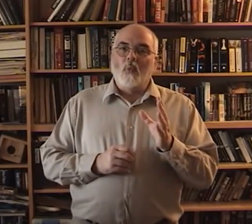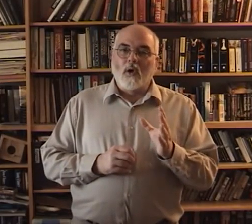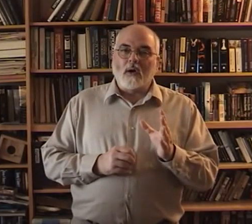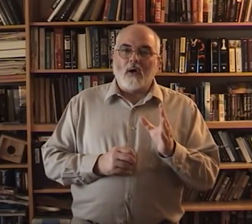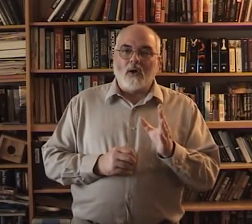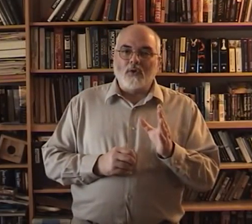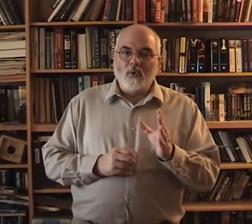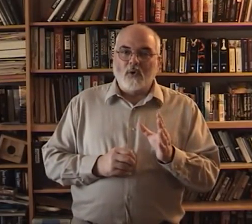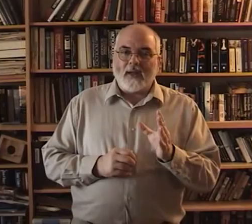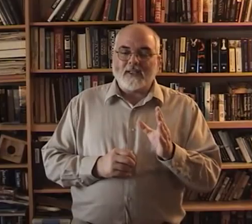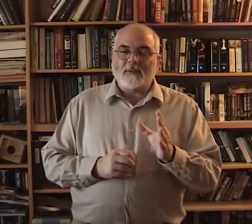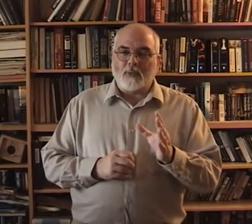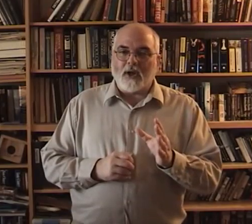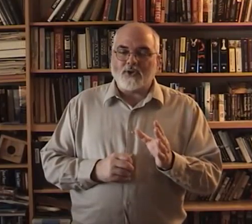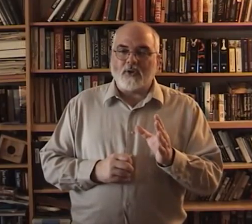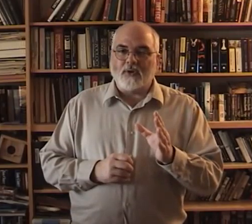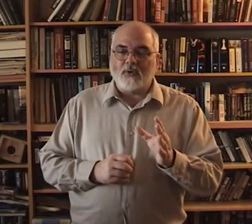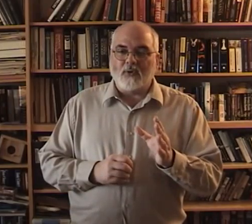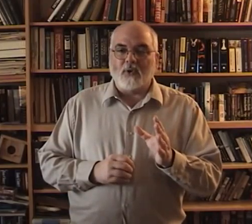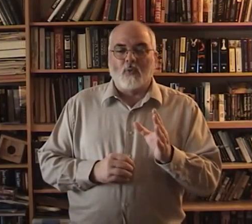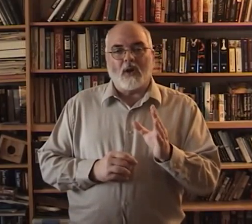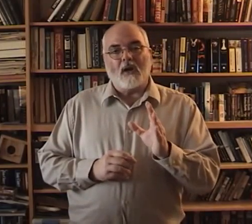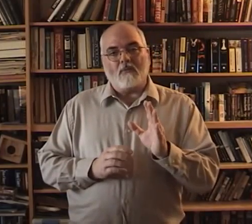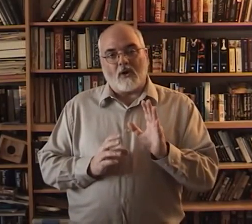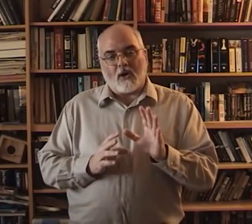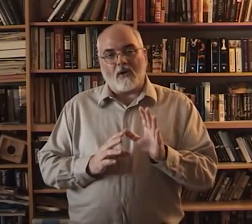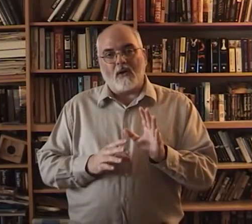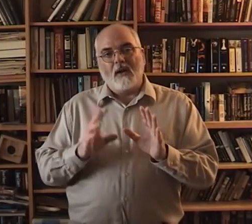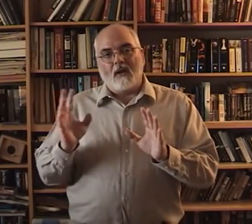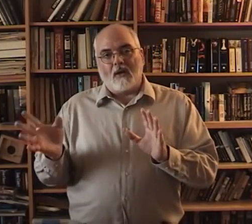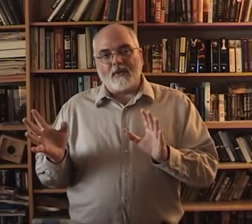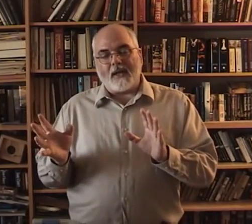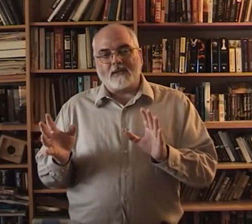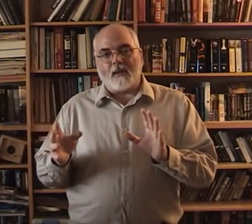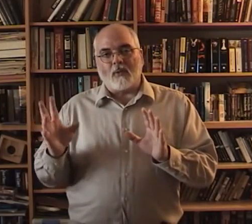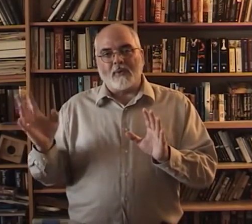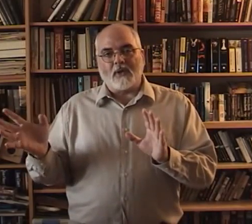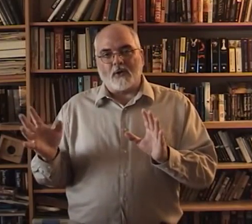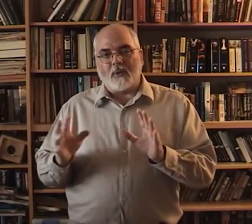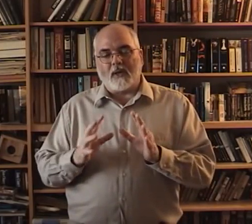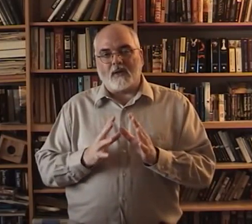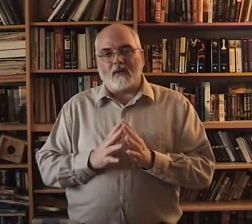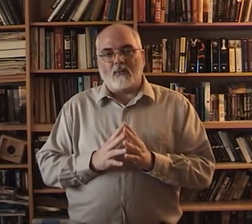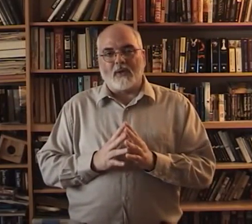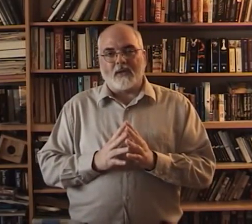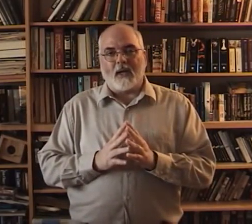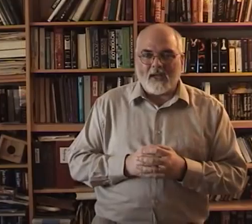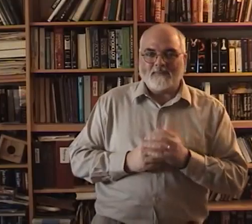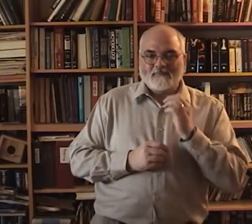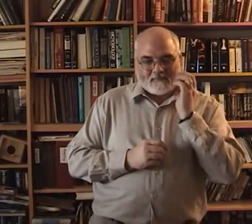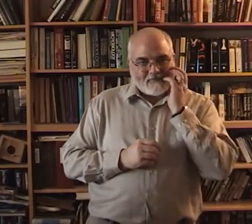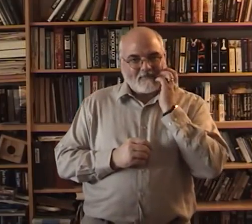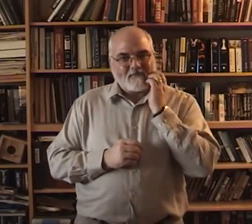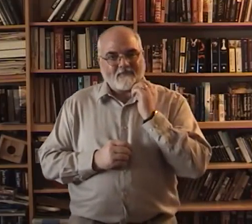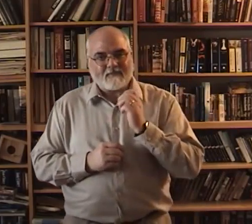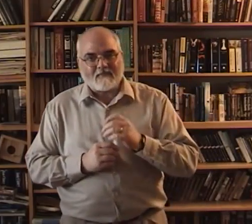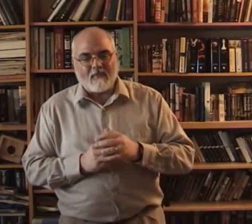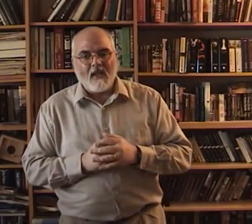Work on your expression too. You'll work on it harder on the next step when we start doing it real time. But for